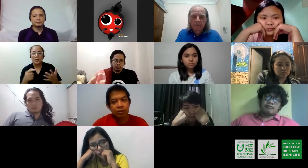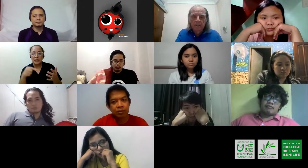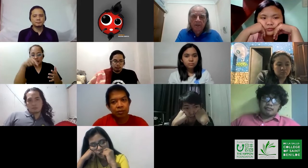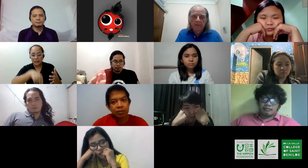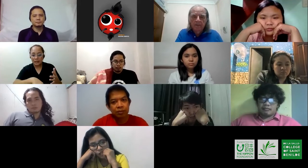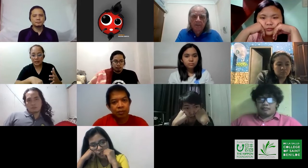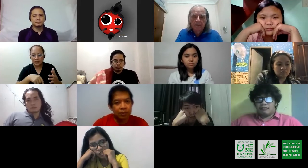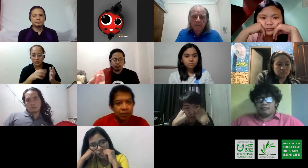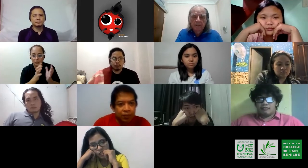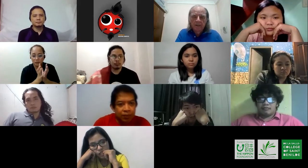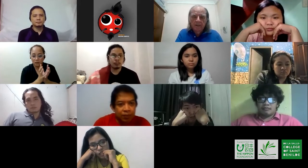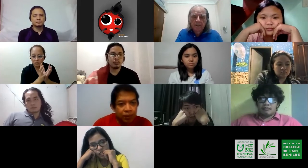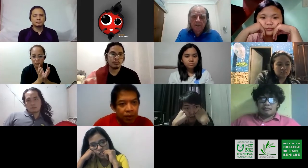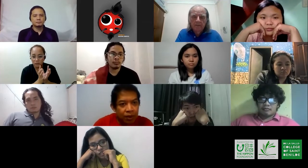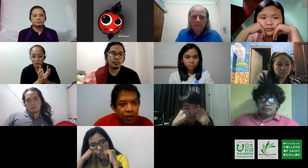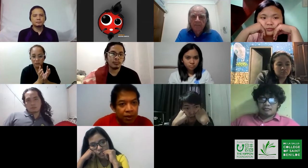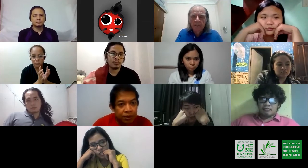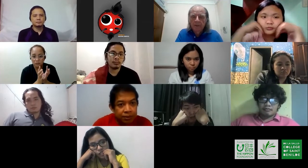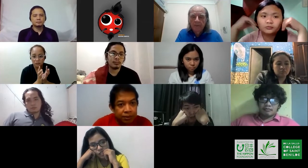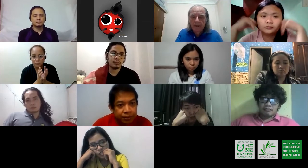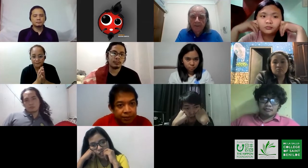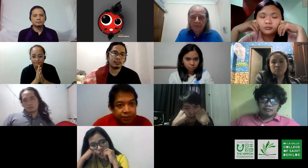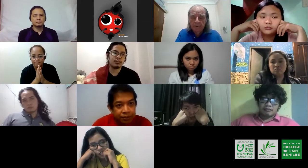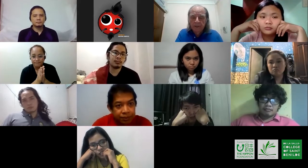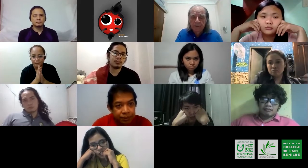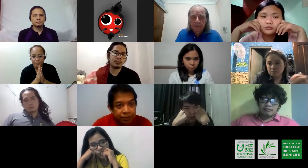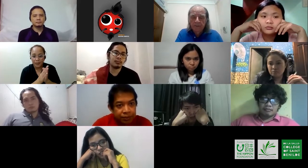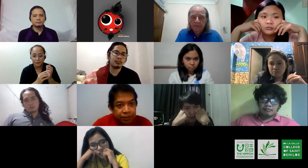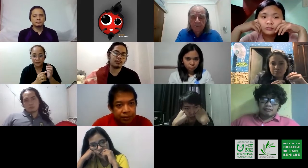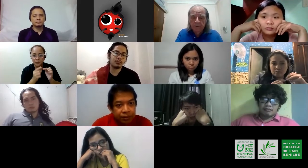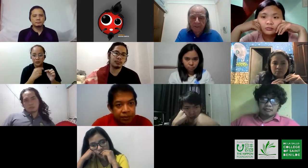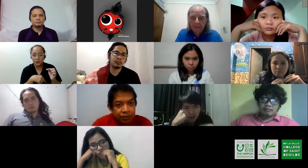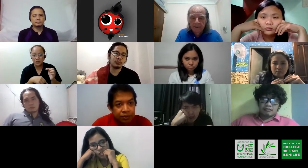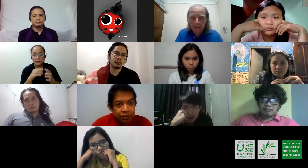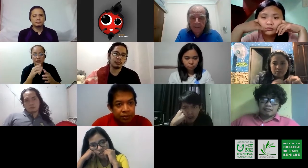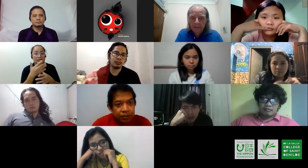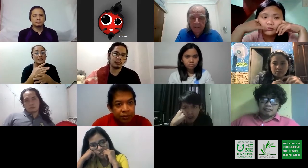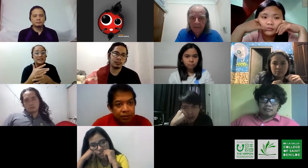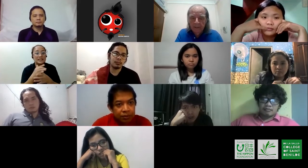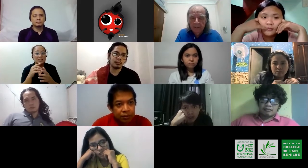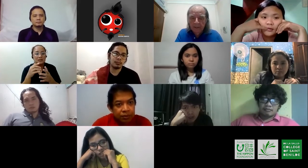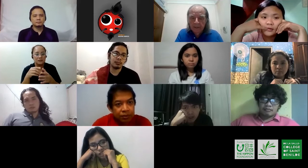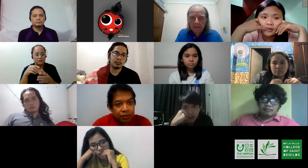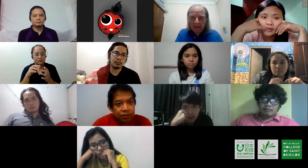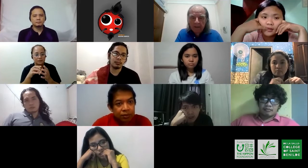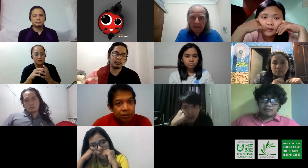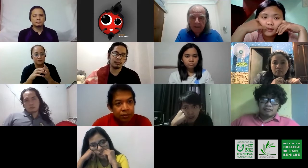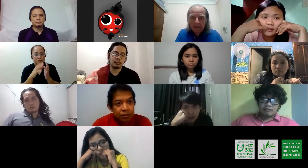okay? I'm gonna go back to screen sharing so you can see the communities,